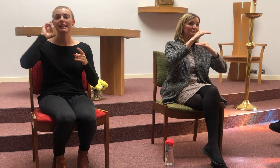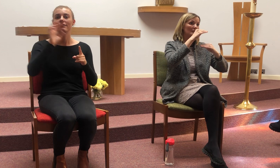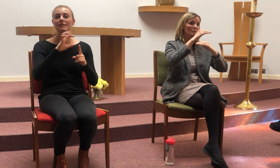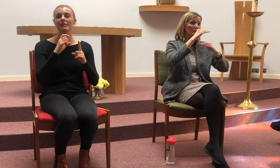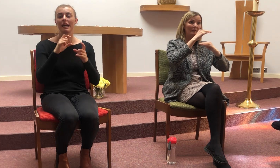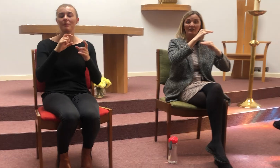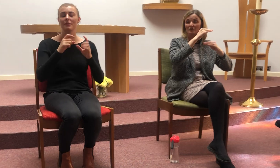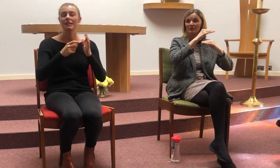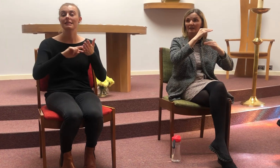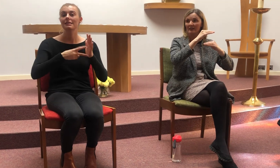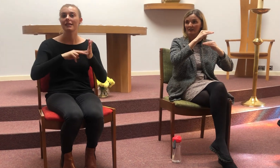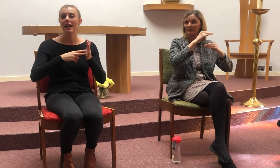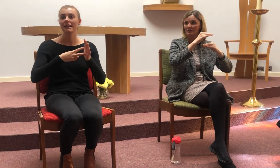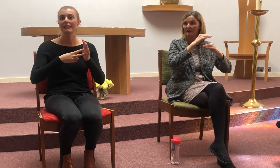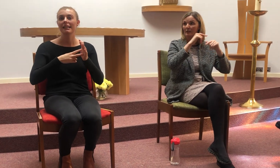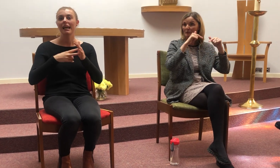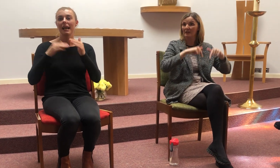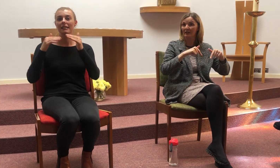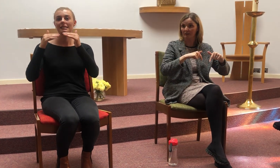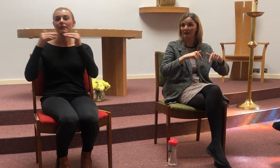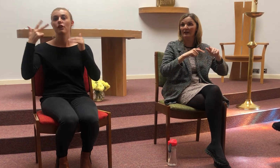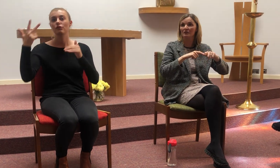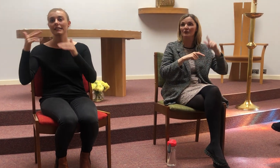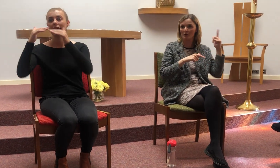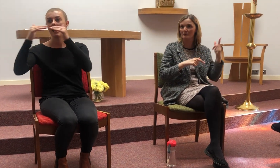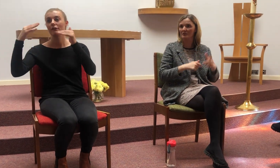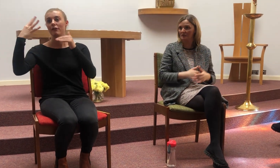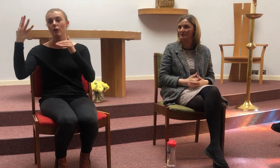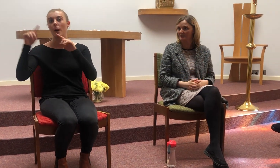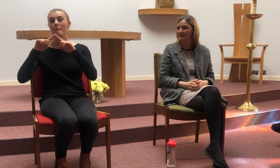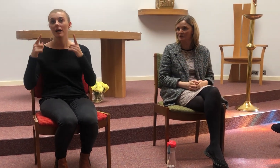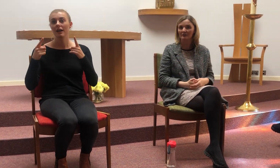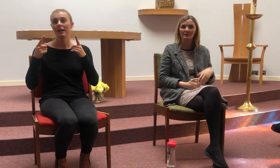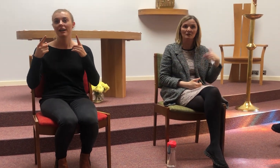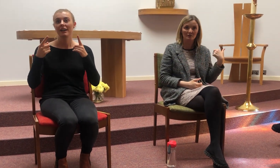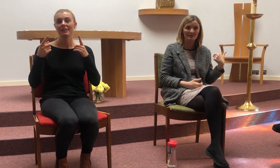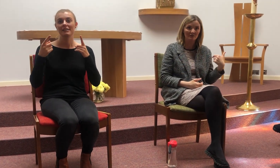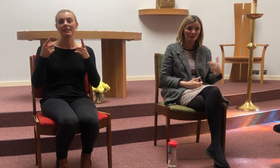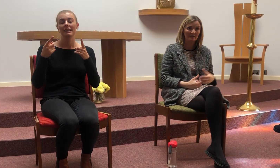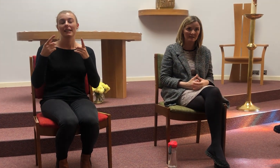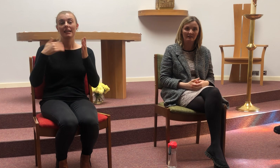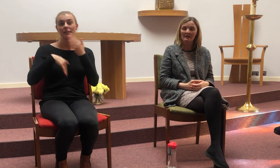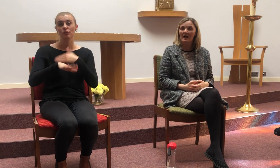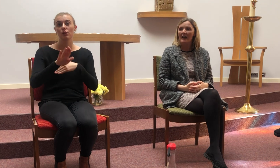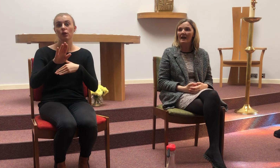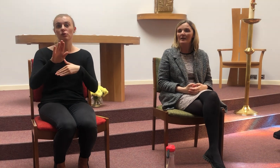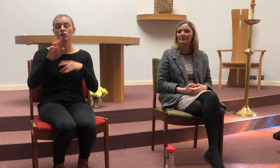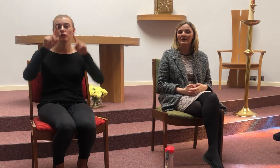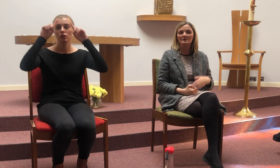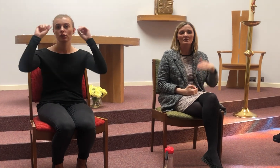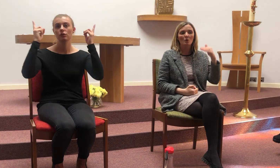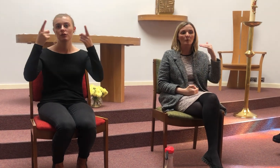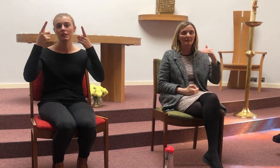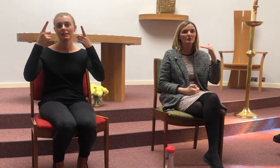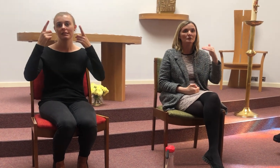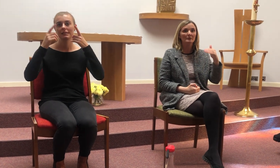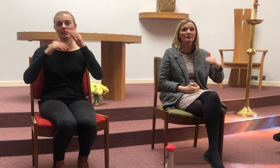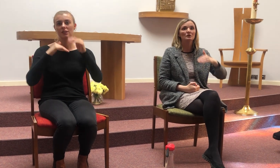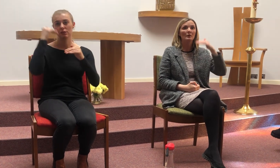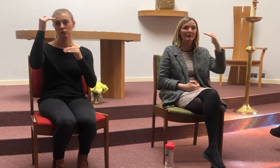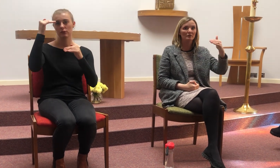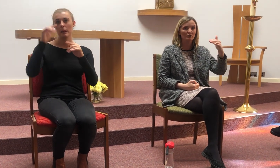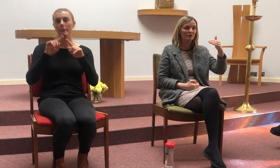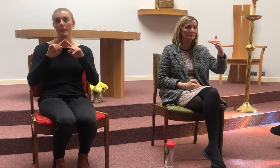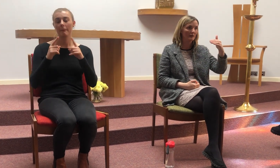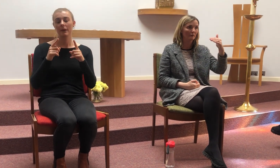only qualifications you can get in Irish Sign Language here, unless you go to the Centre for Deaf Studies in Trinity. And so within 2